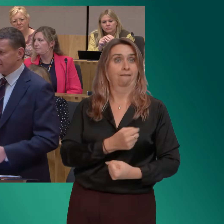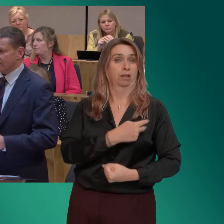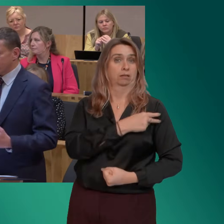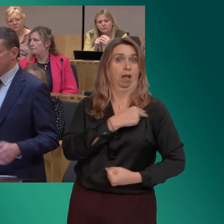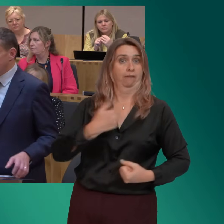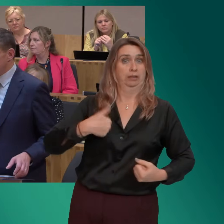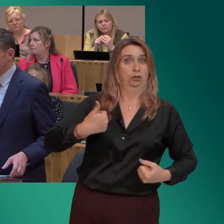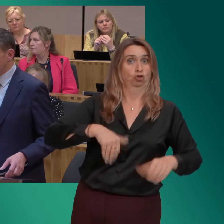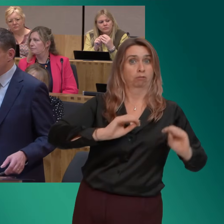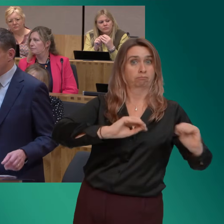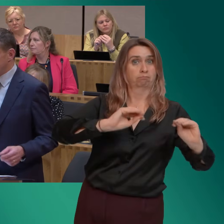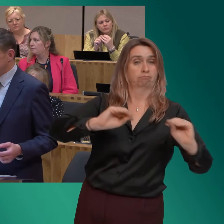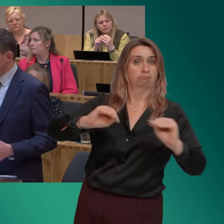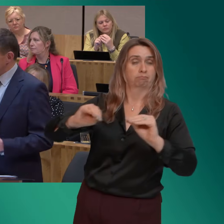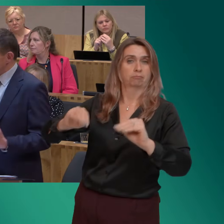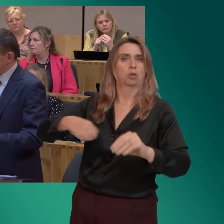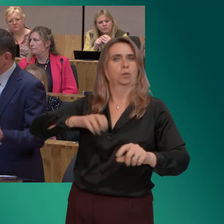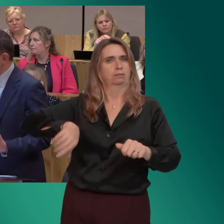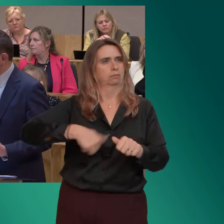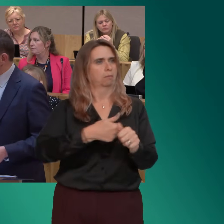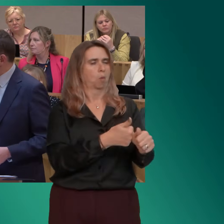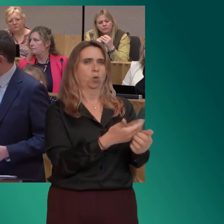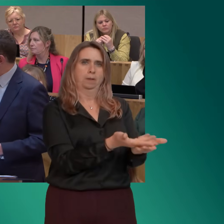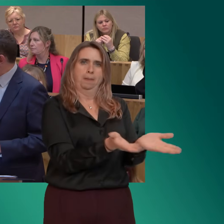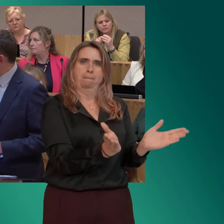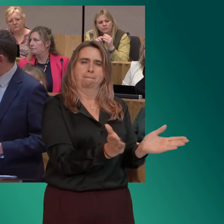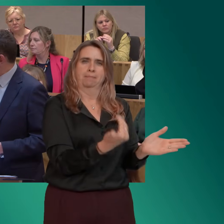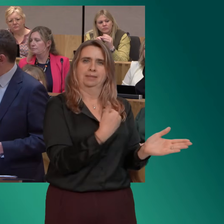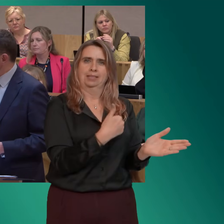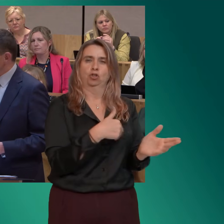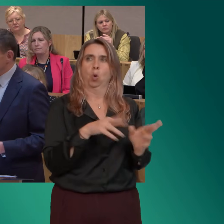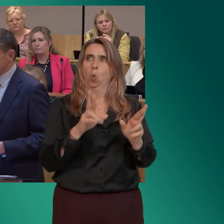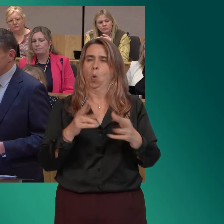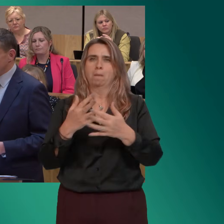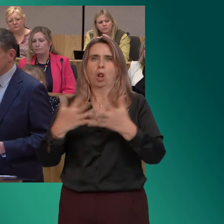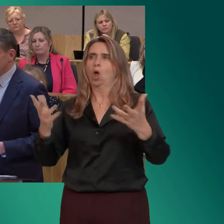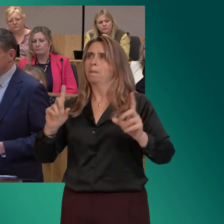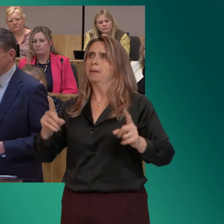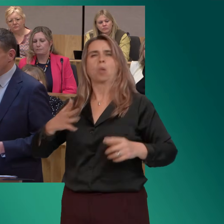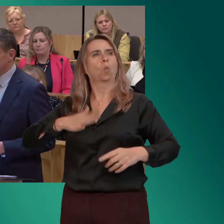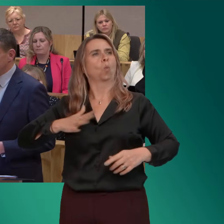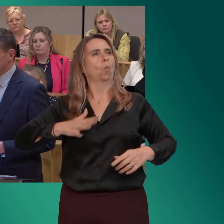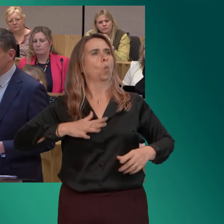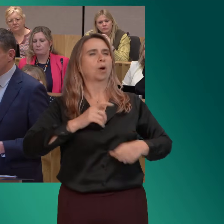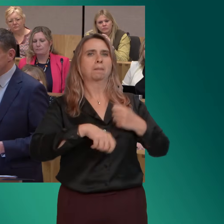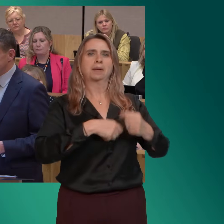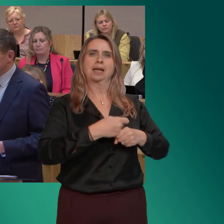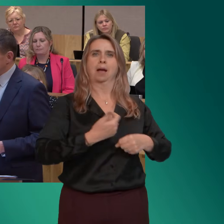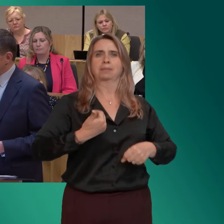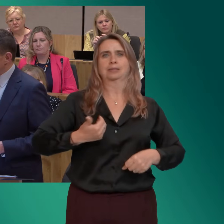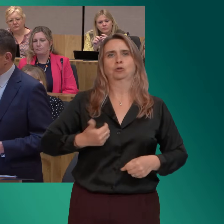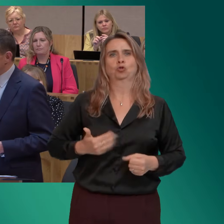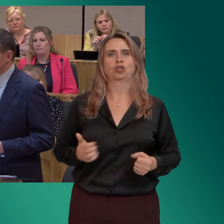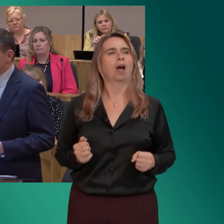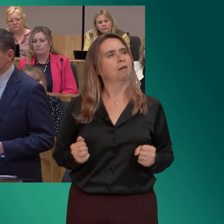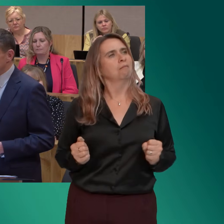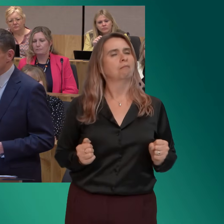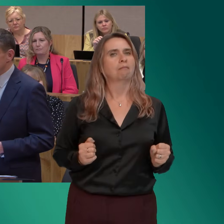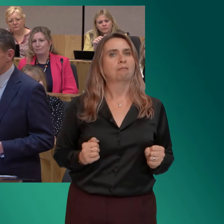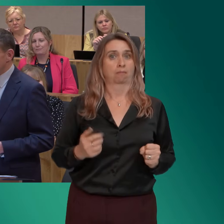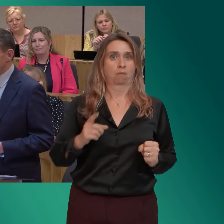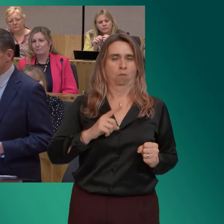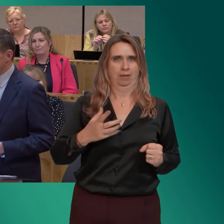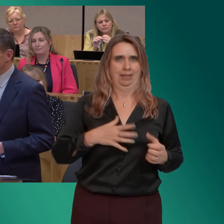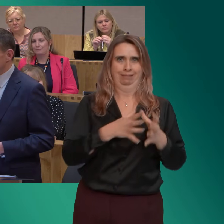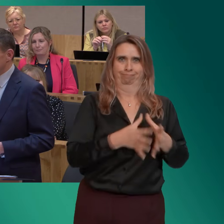deliver that and that they have the support and make it an attractive profession to go into so that future